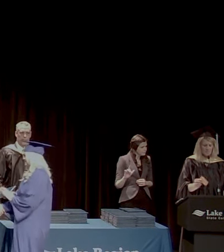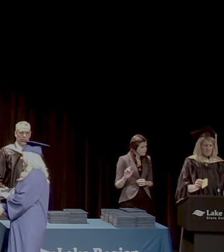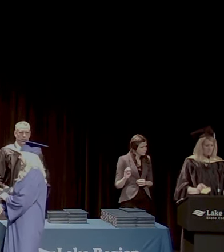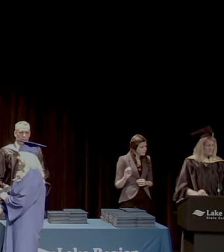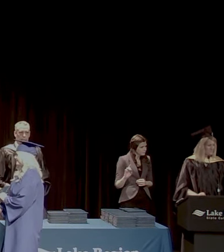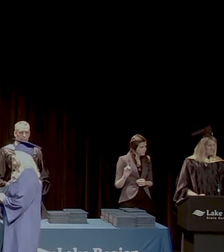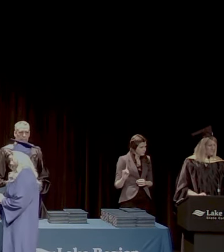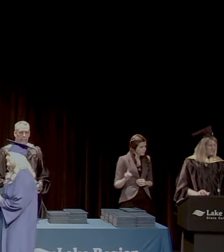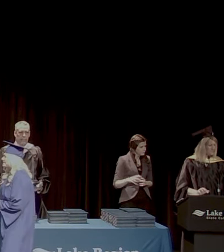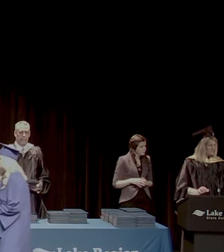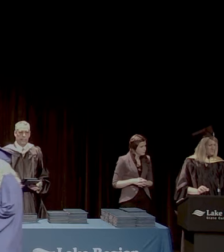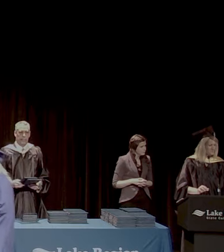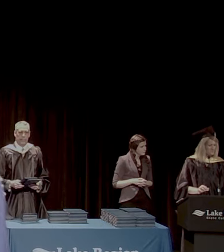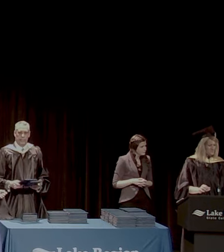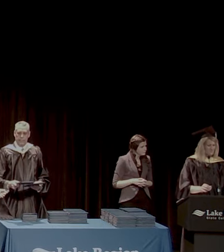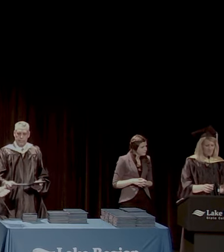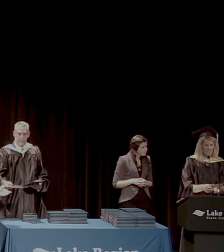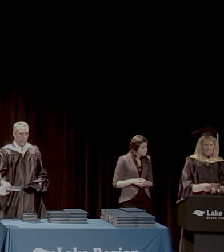Childhood Associate.